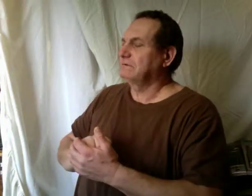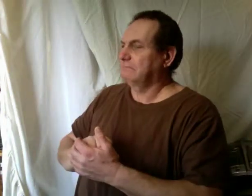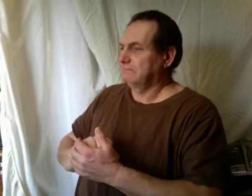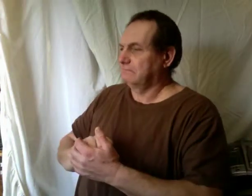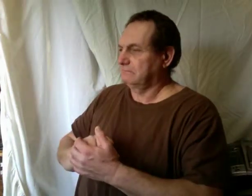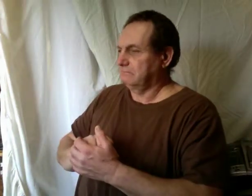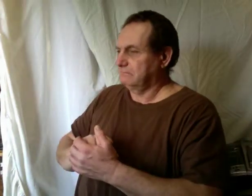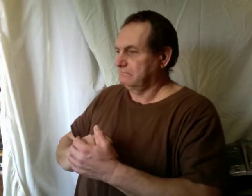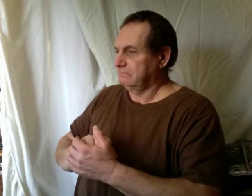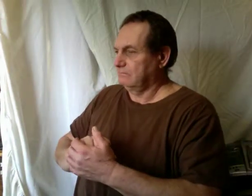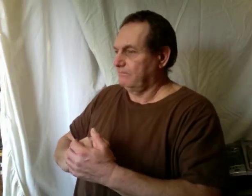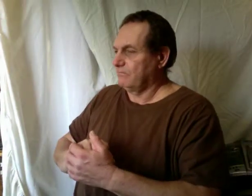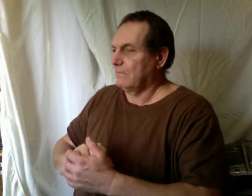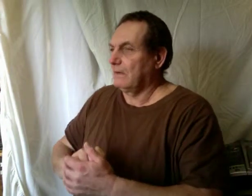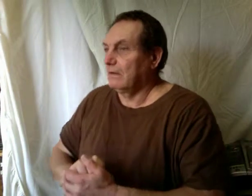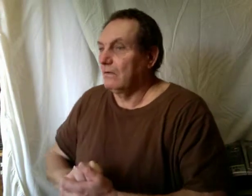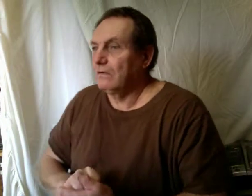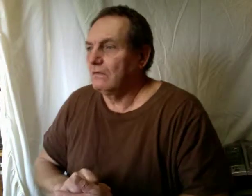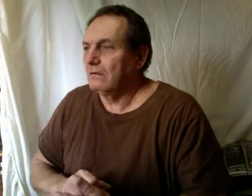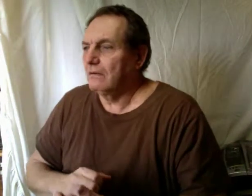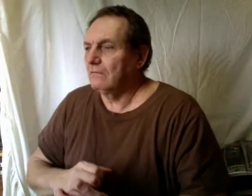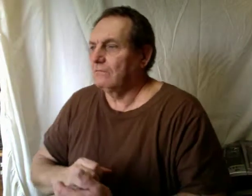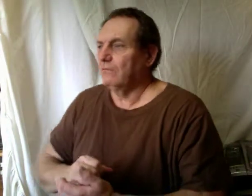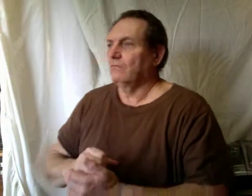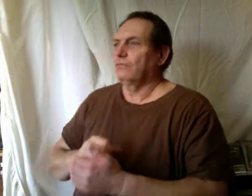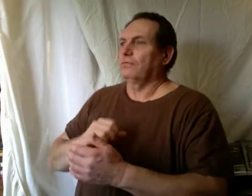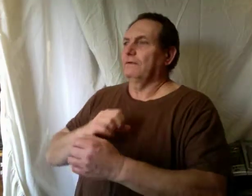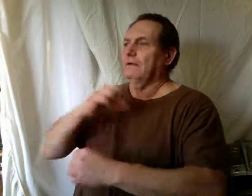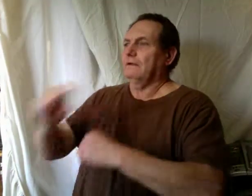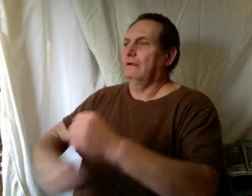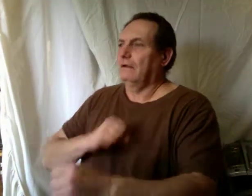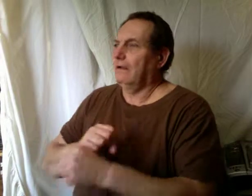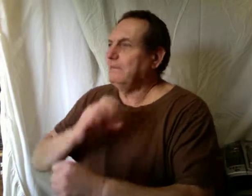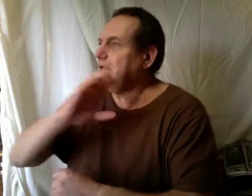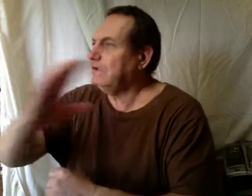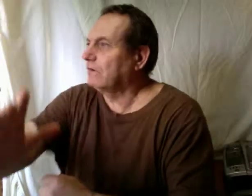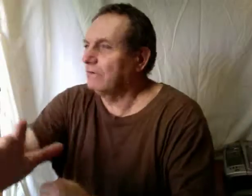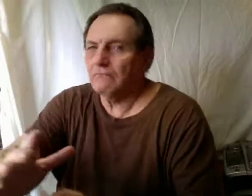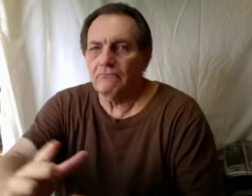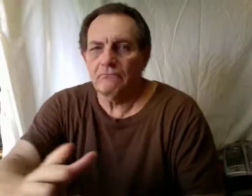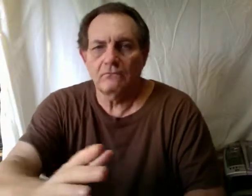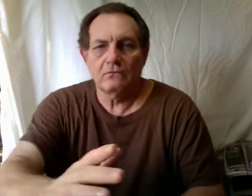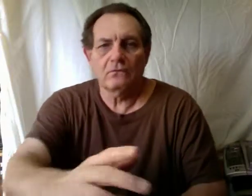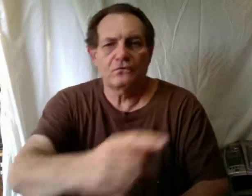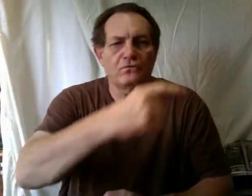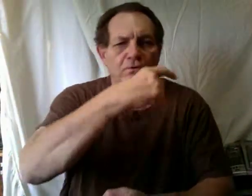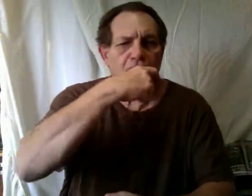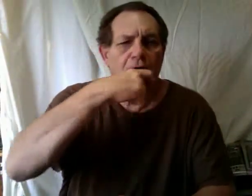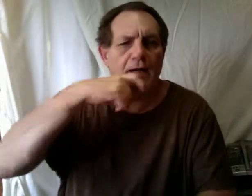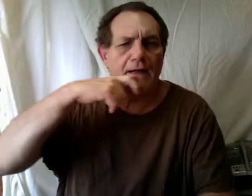for the coming year to be dry.